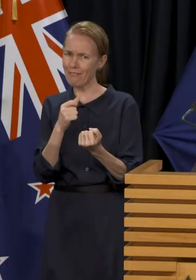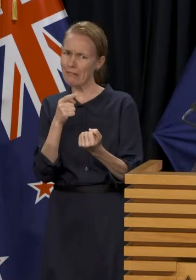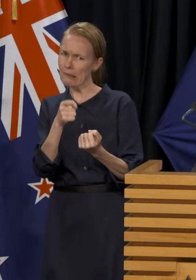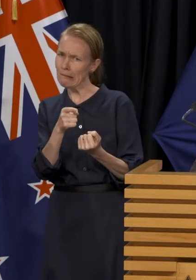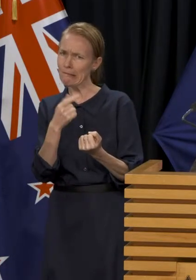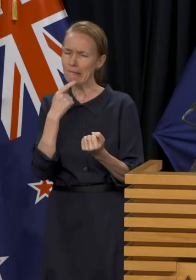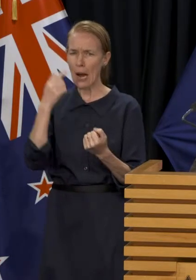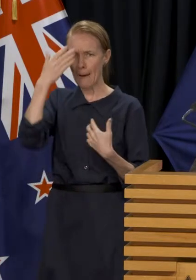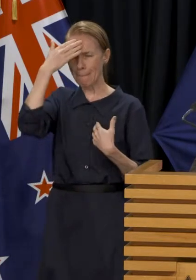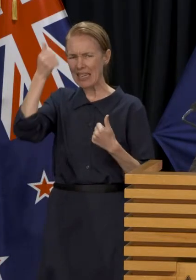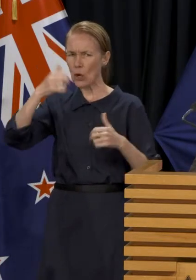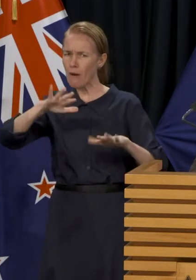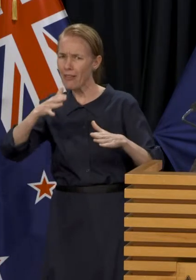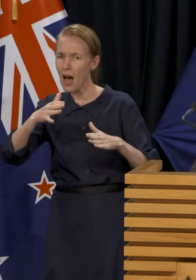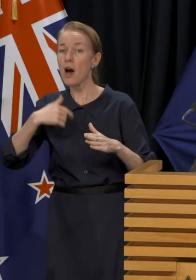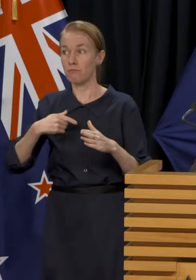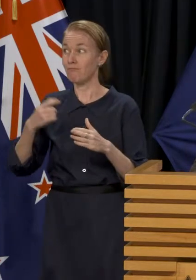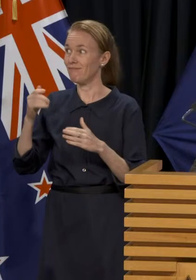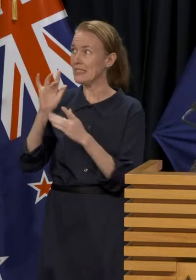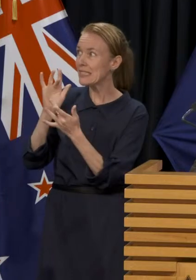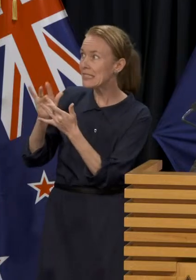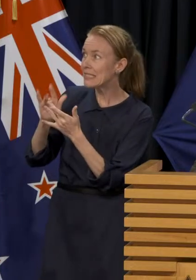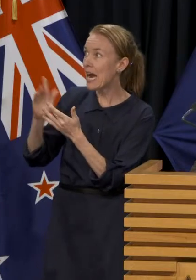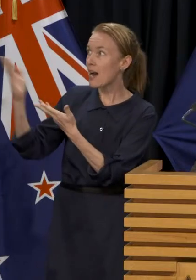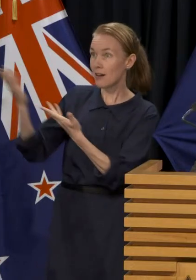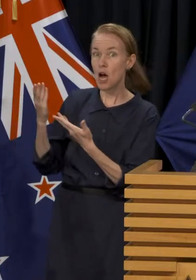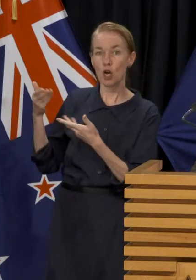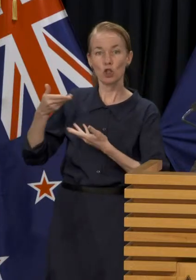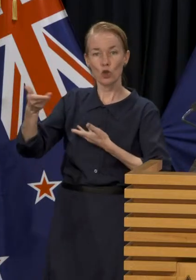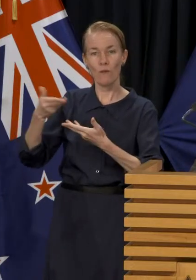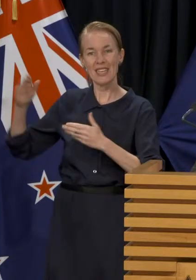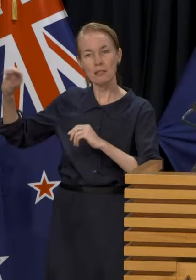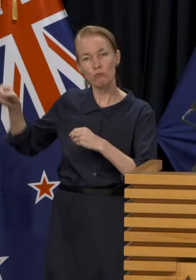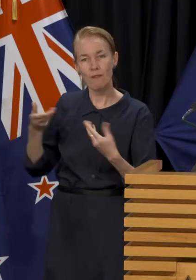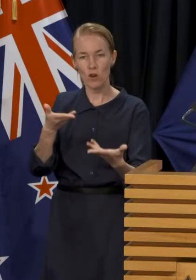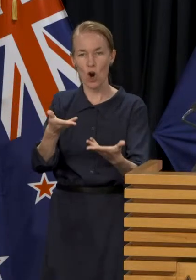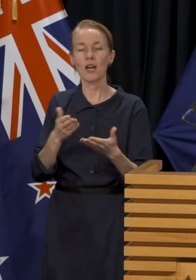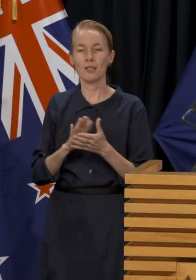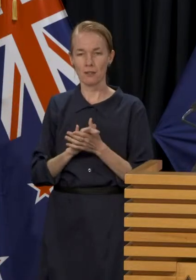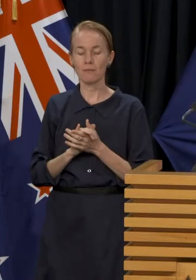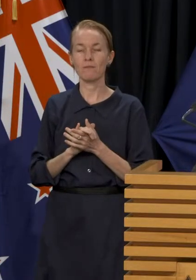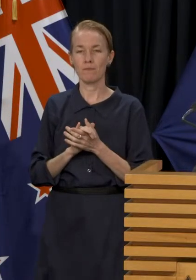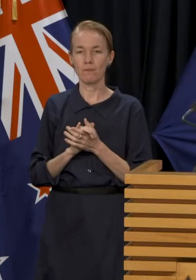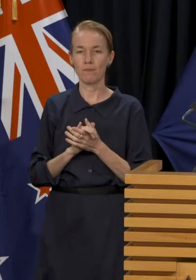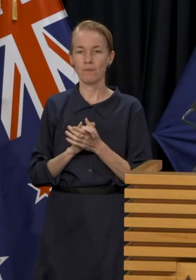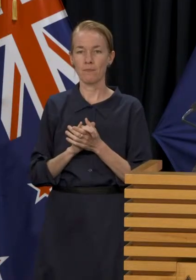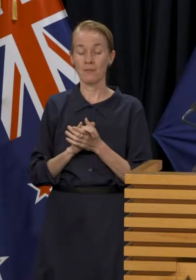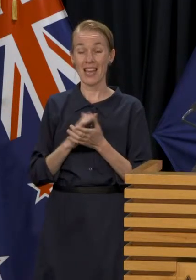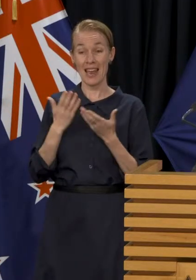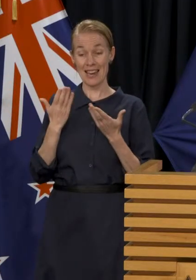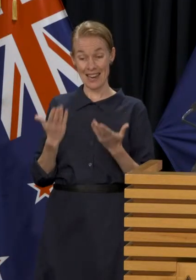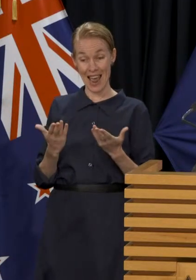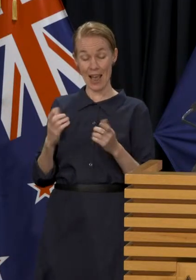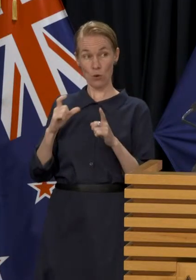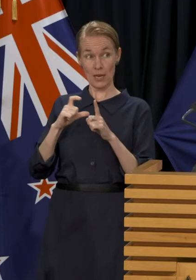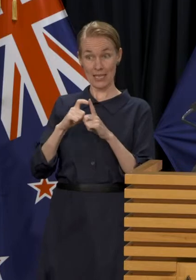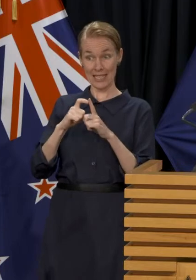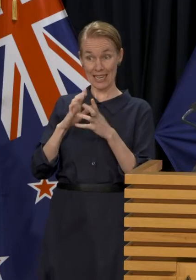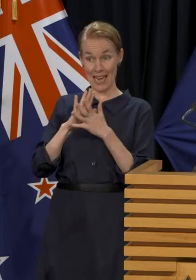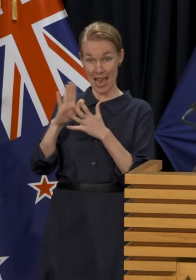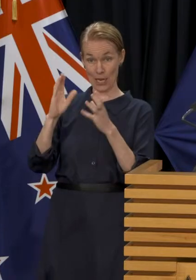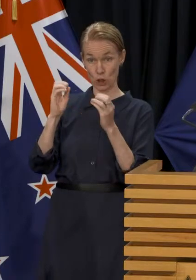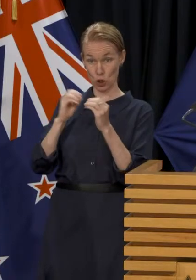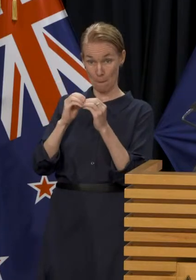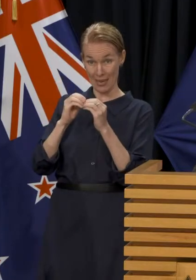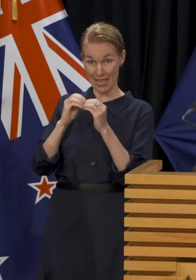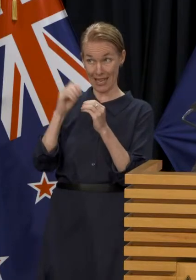made available. And likewise, I think one of the key reasons we've moved to having the district health boards take